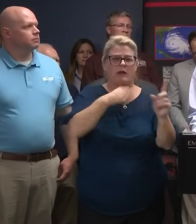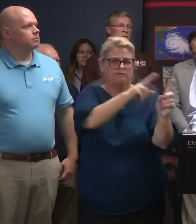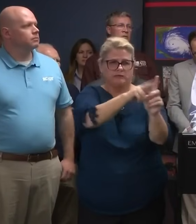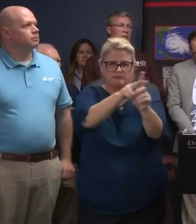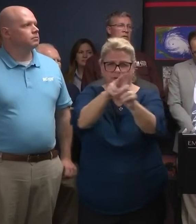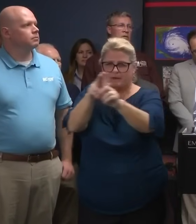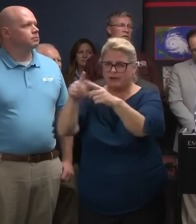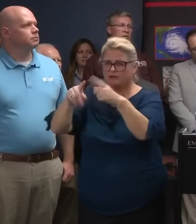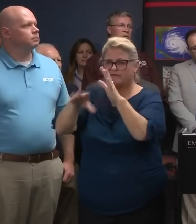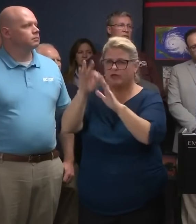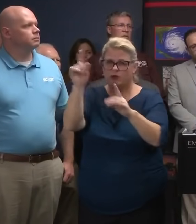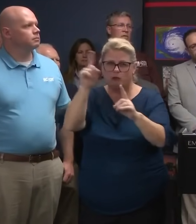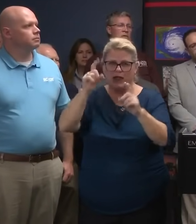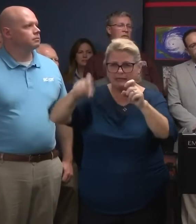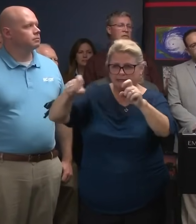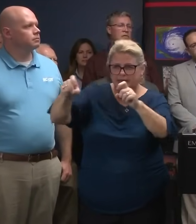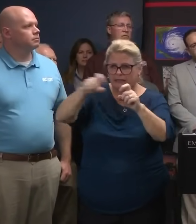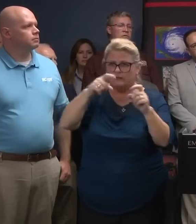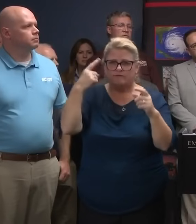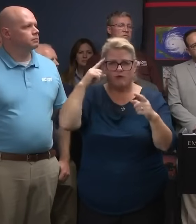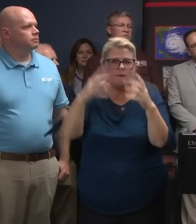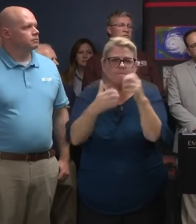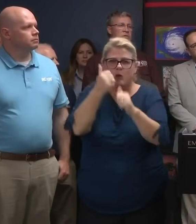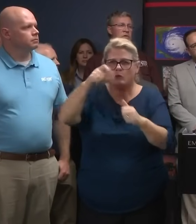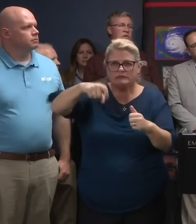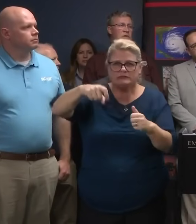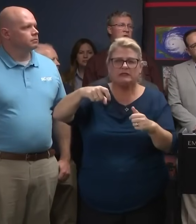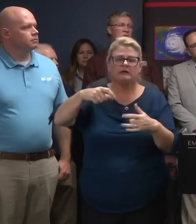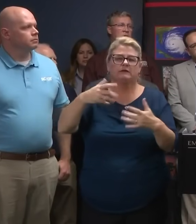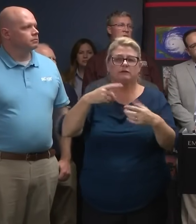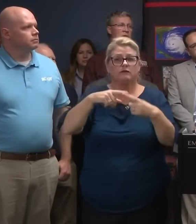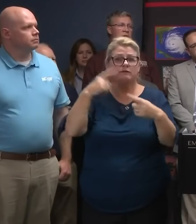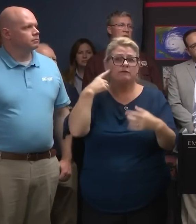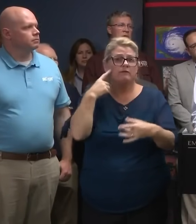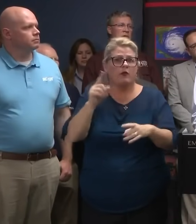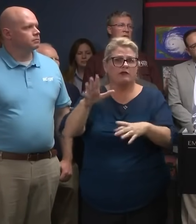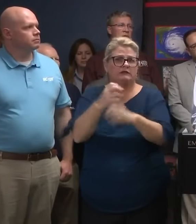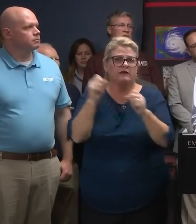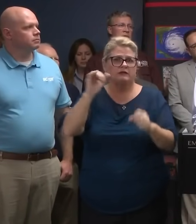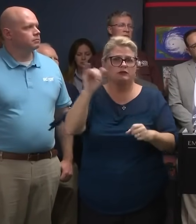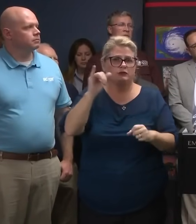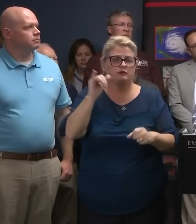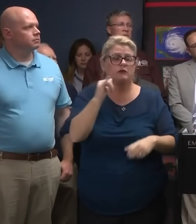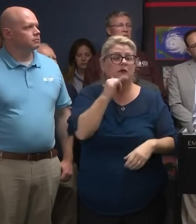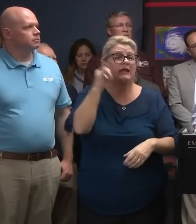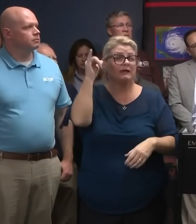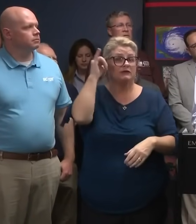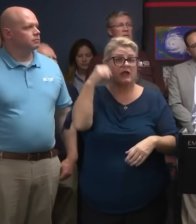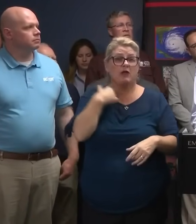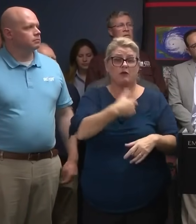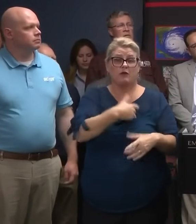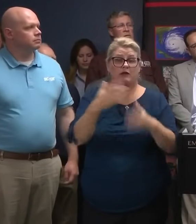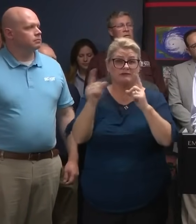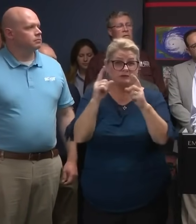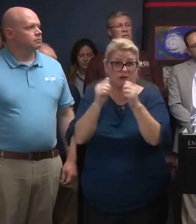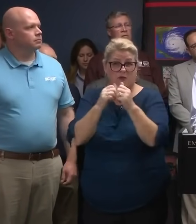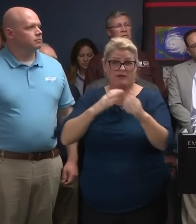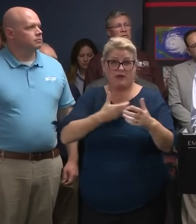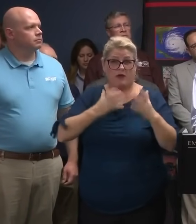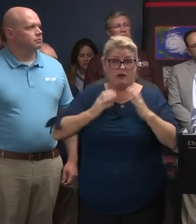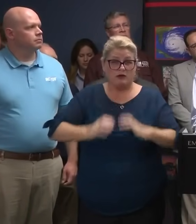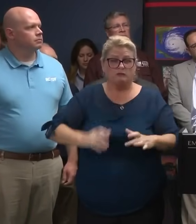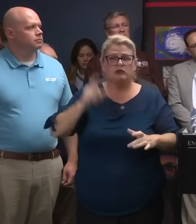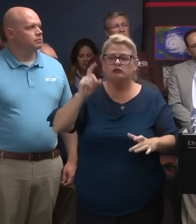needed most to restore power in an efficient and safe manner. Yesterday, we began sharing with our customers that we expect to have